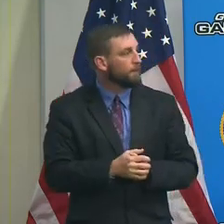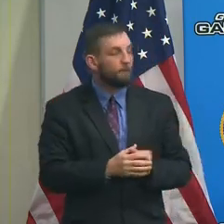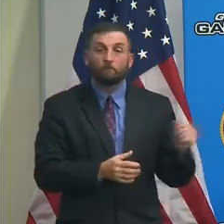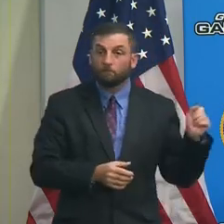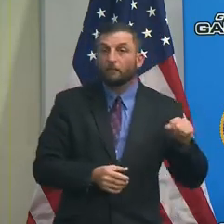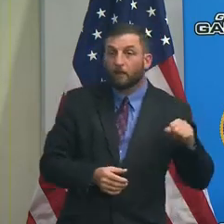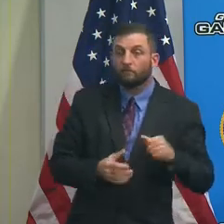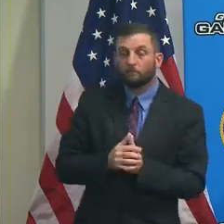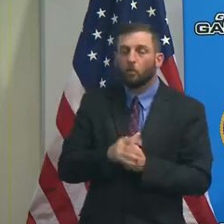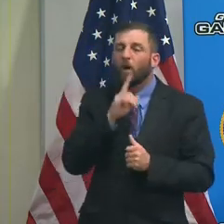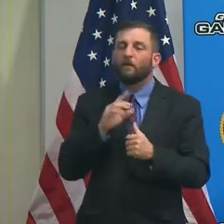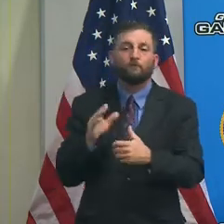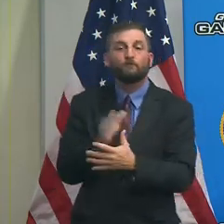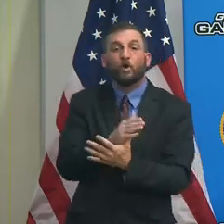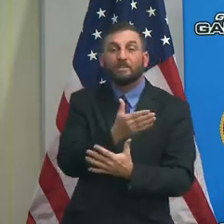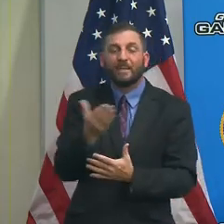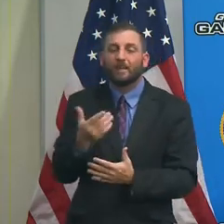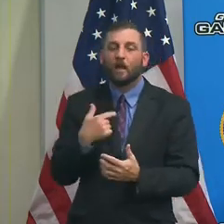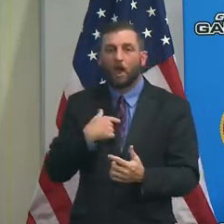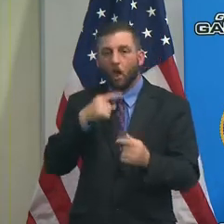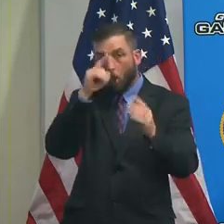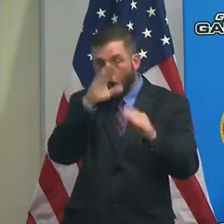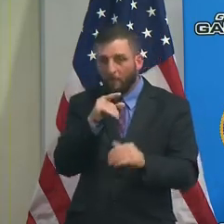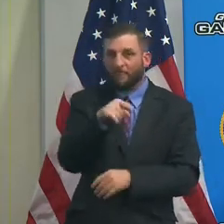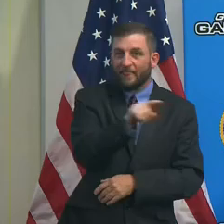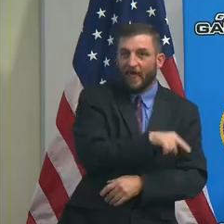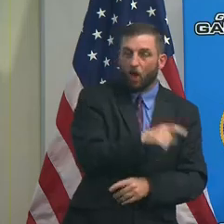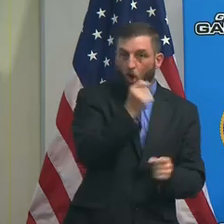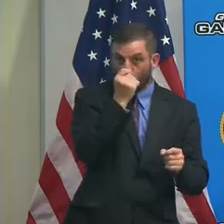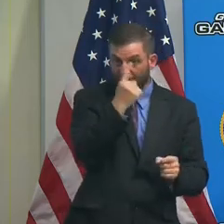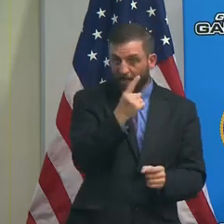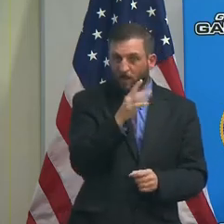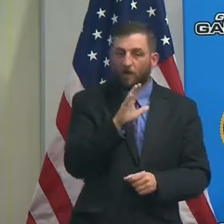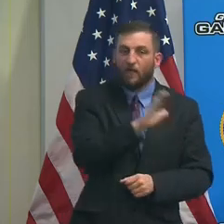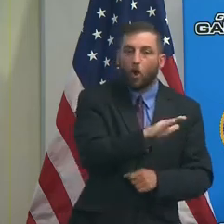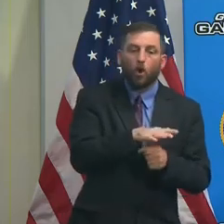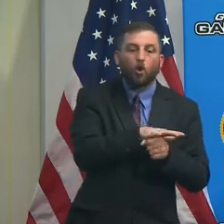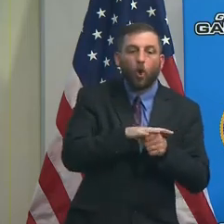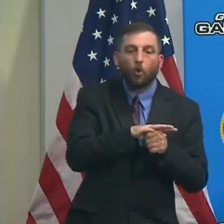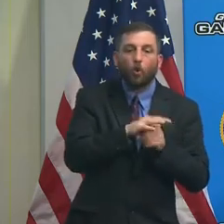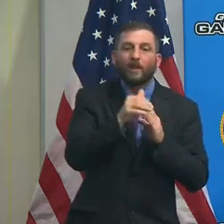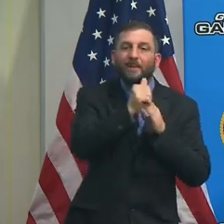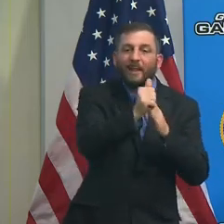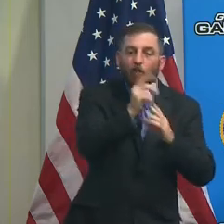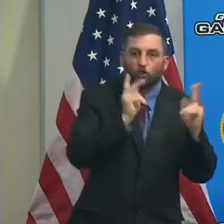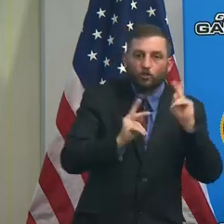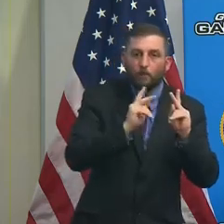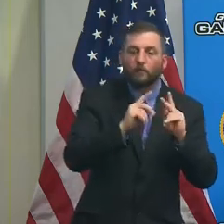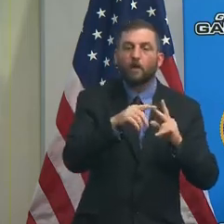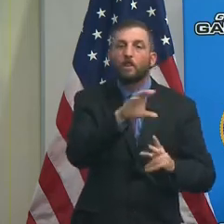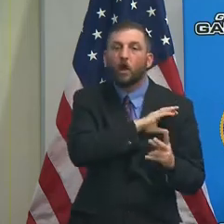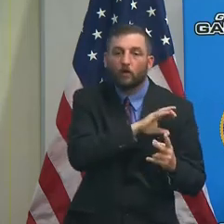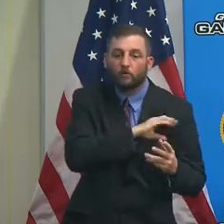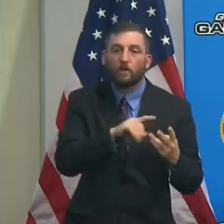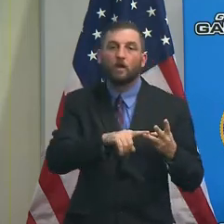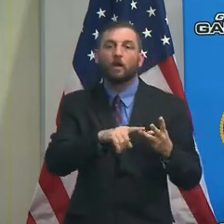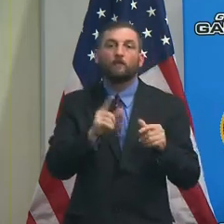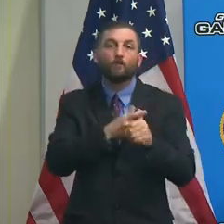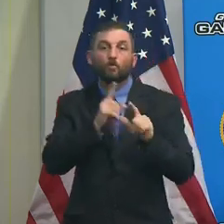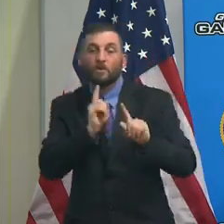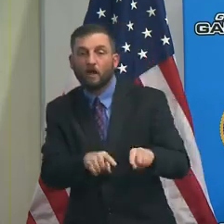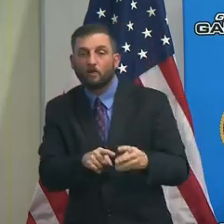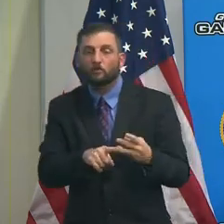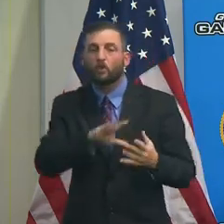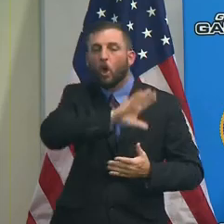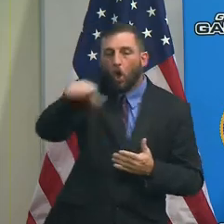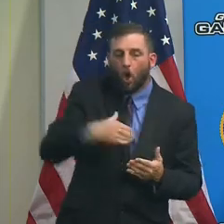Well, first of all, I hope that they understand that their local leadership and law enforcement, all of their first responders are standing